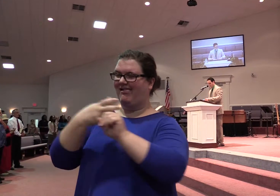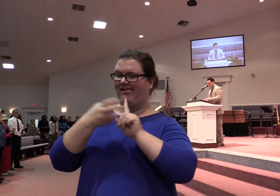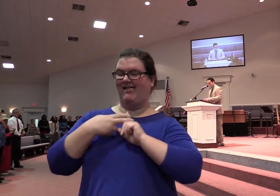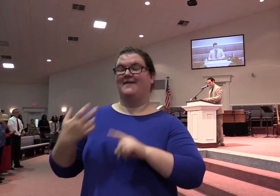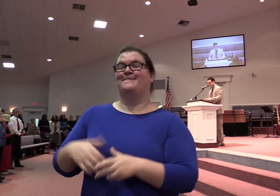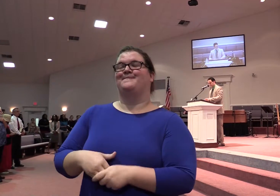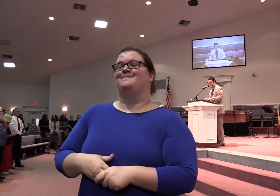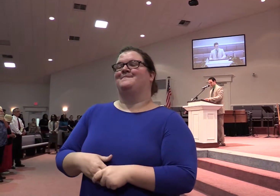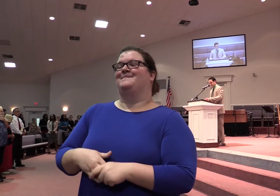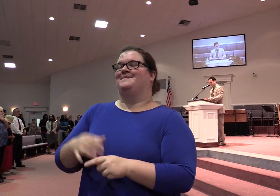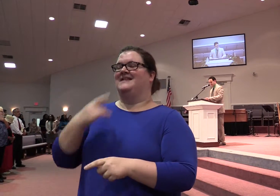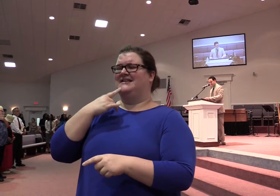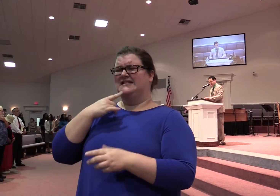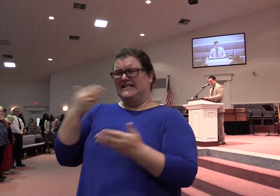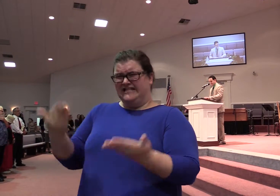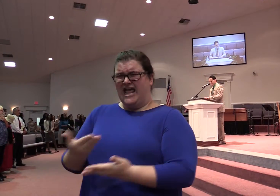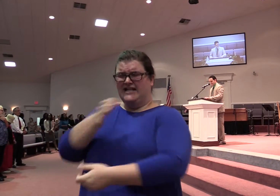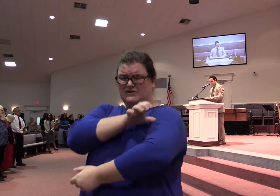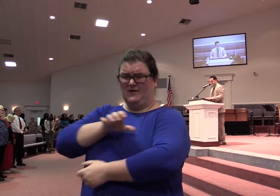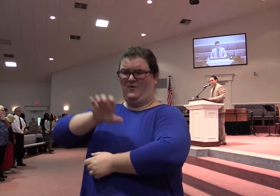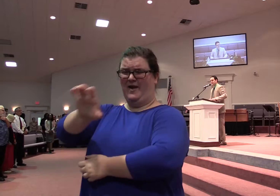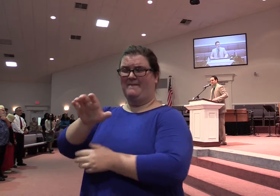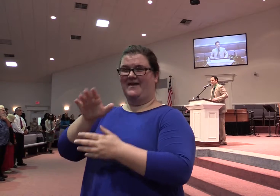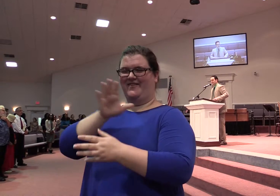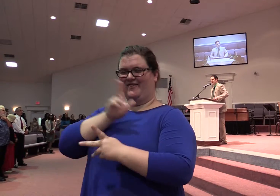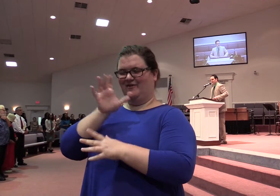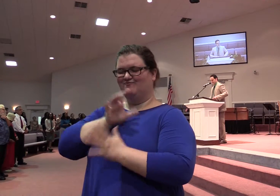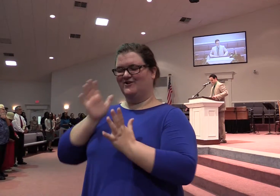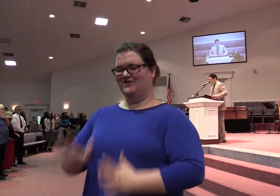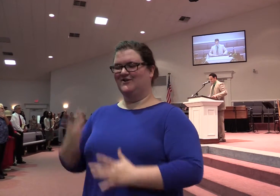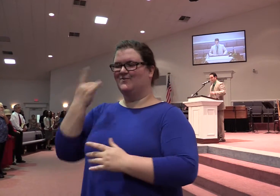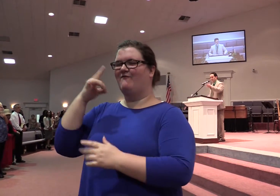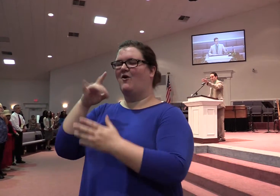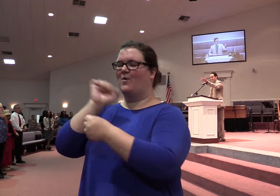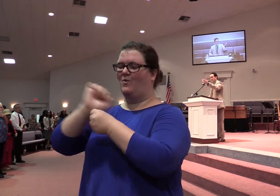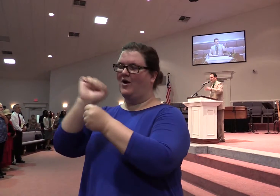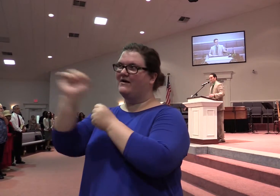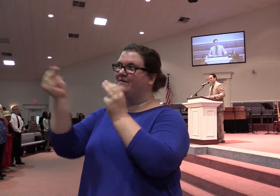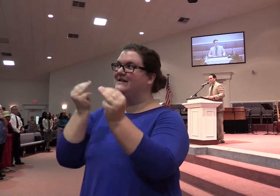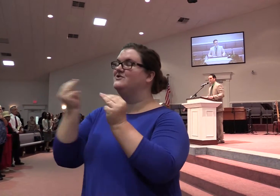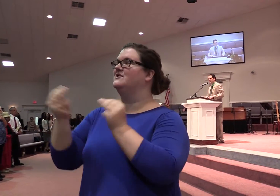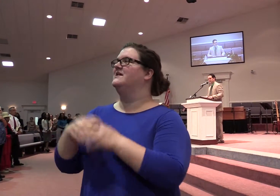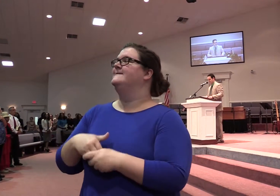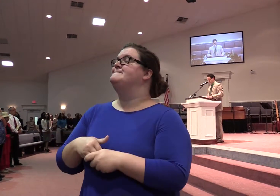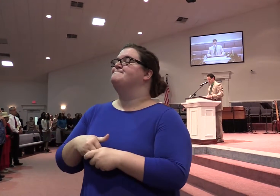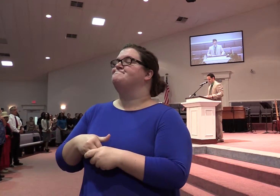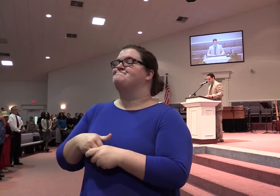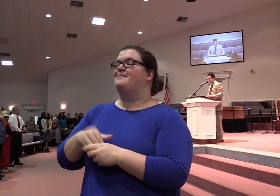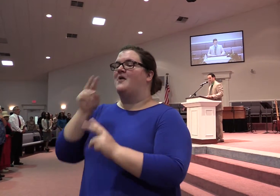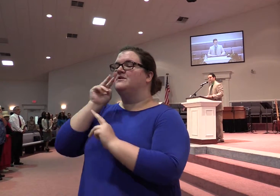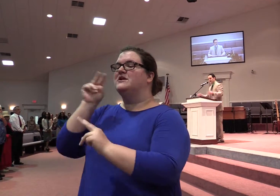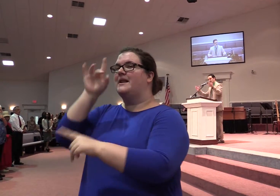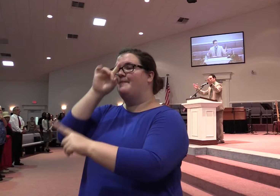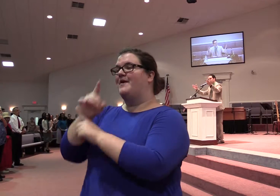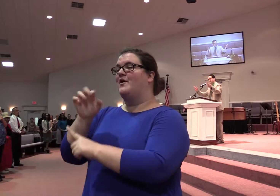the work of the ministry. Amen. I was looking at Brother Ron, and he brought a whole crew on Wednesday. We